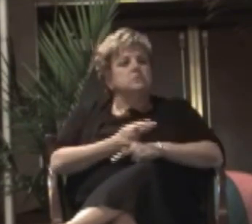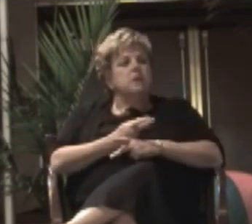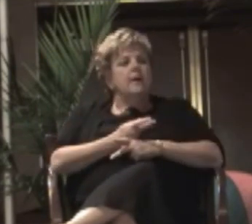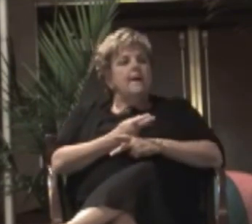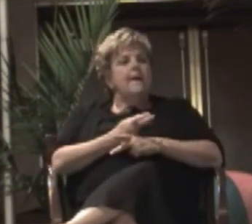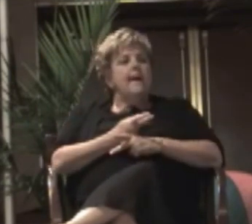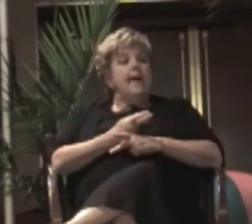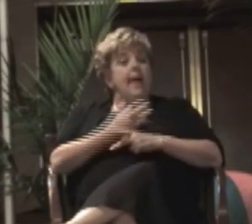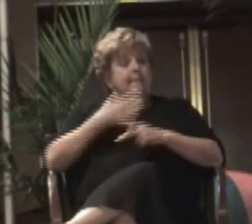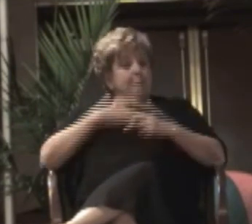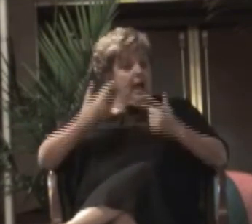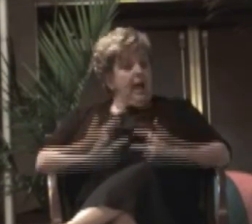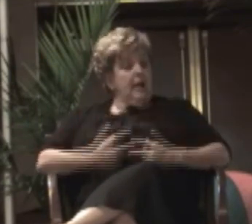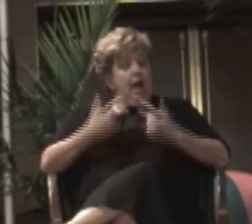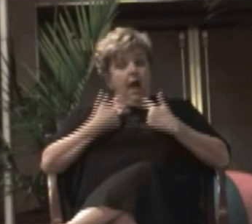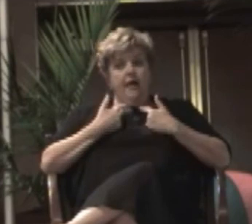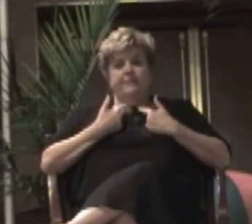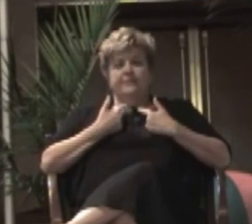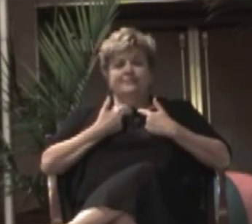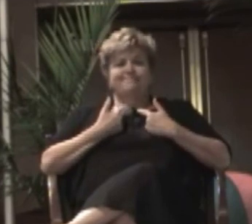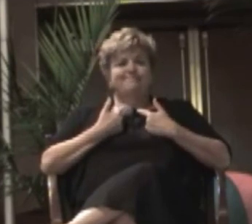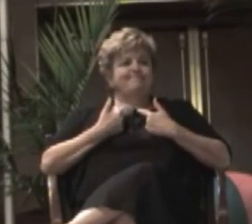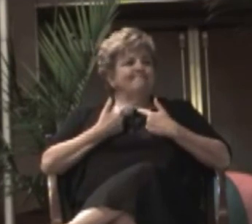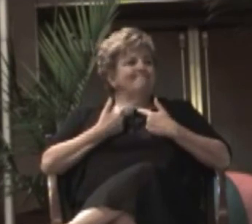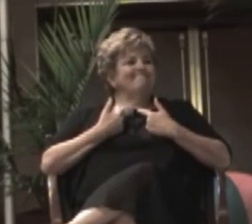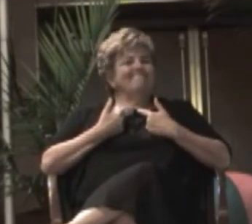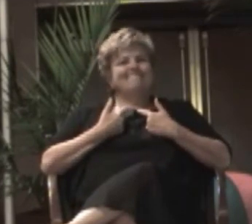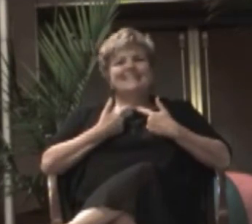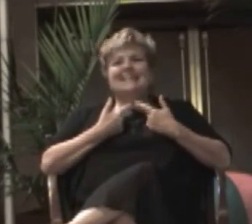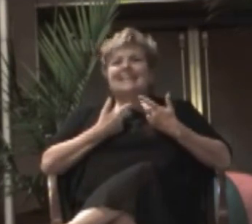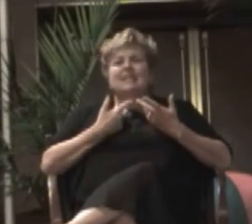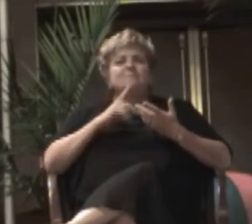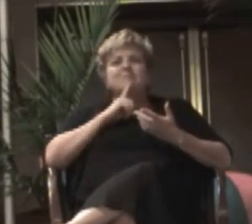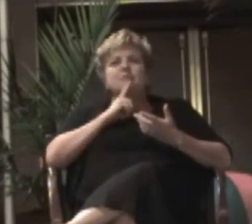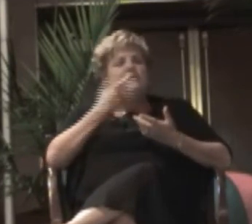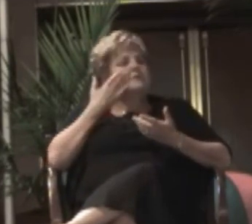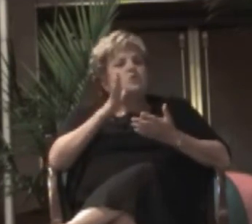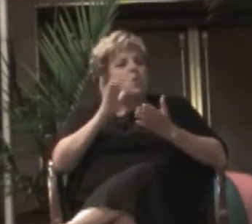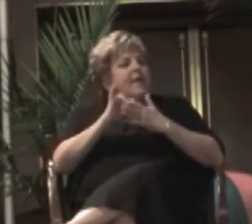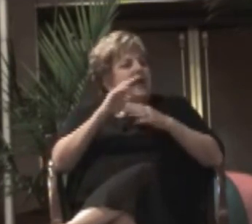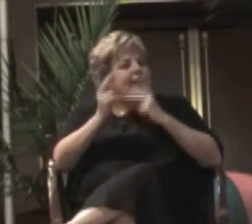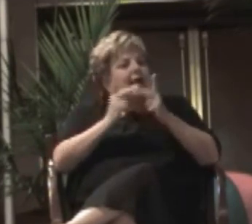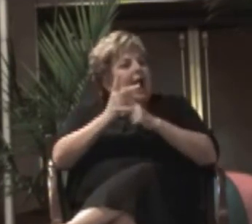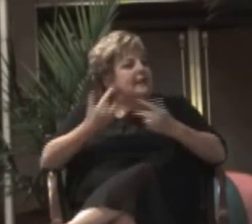life that I didn't even really know existed. Because I grew up in a rough little